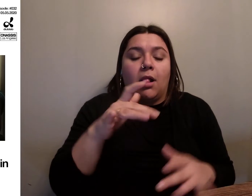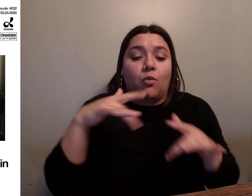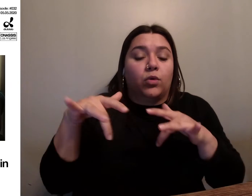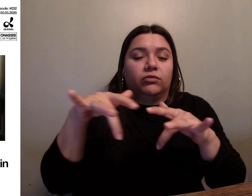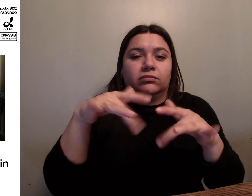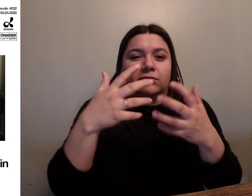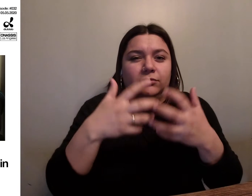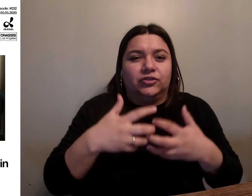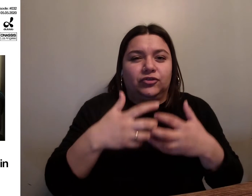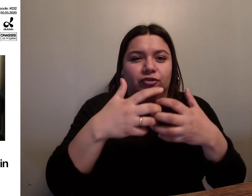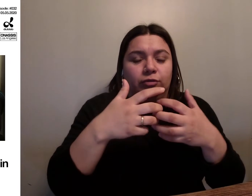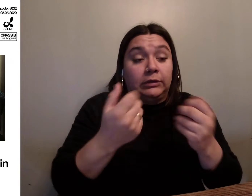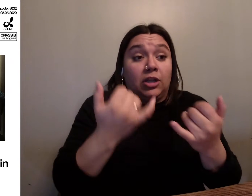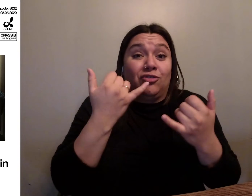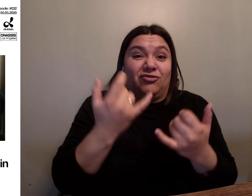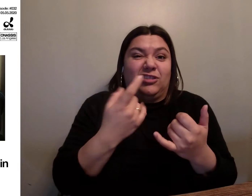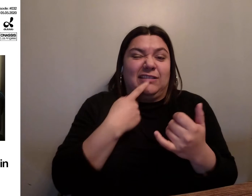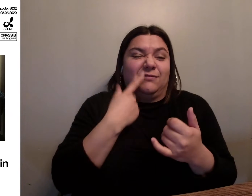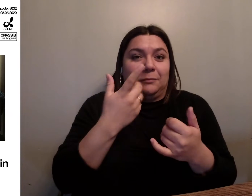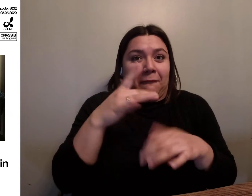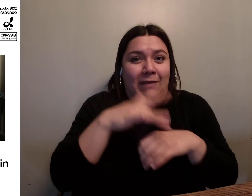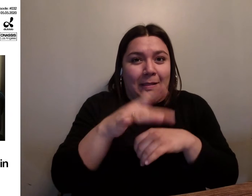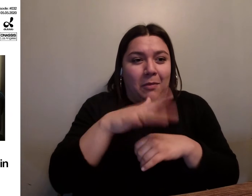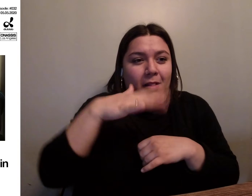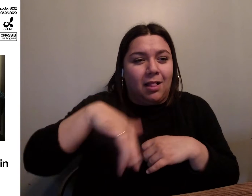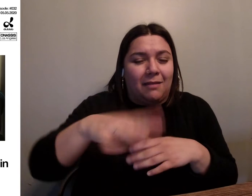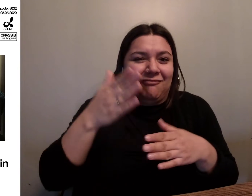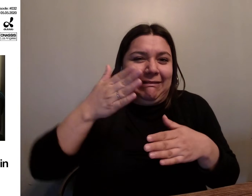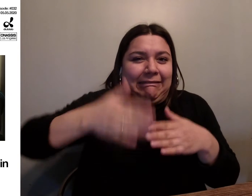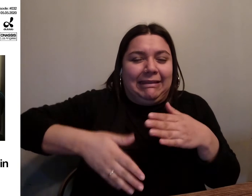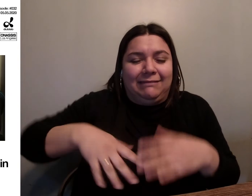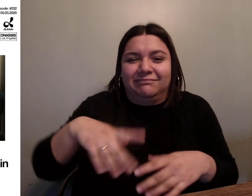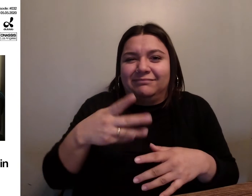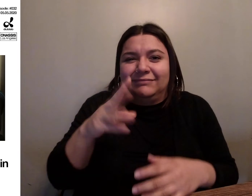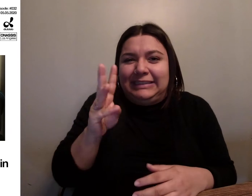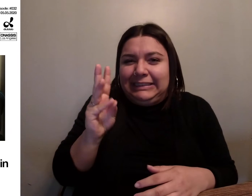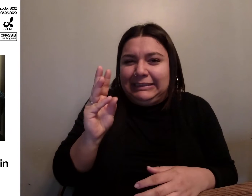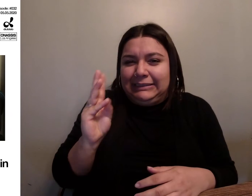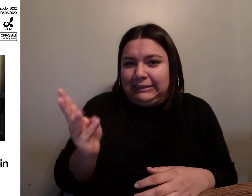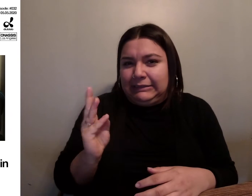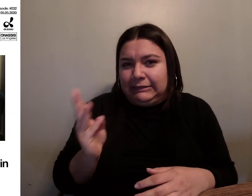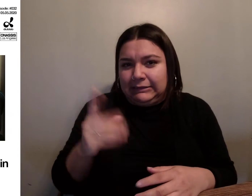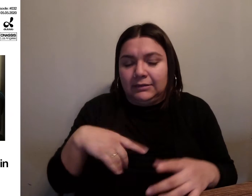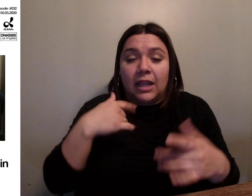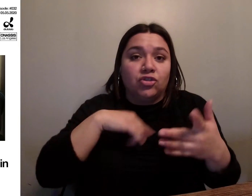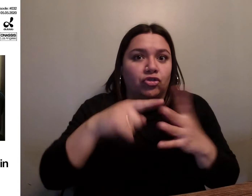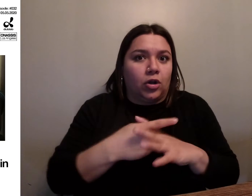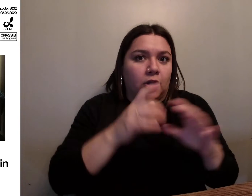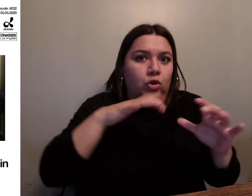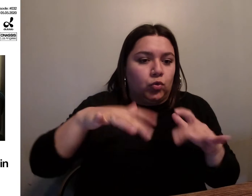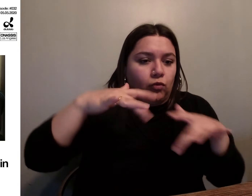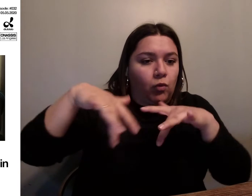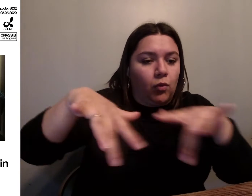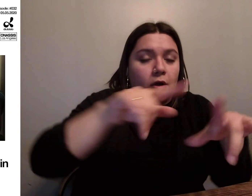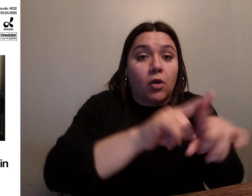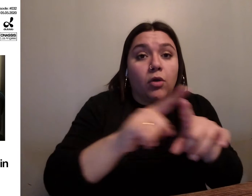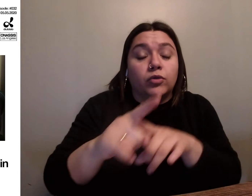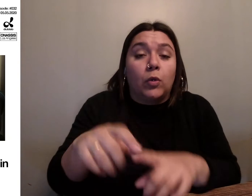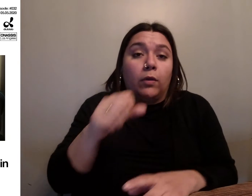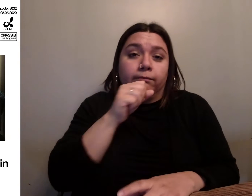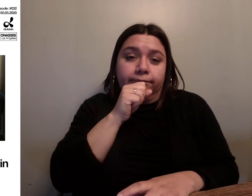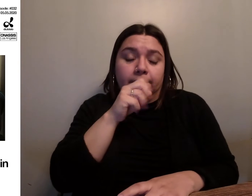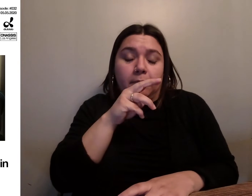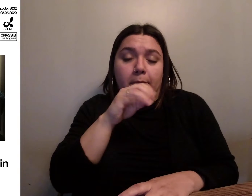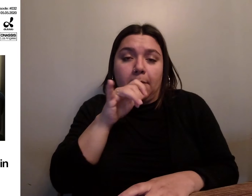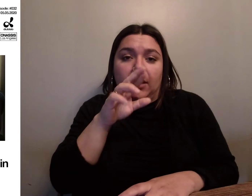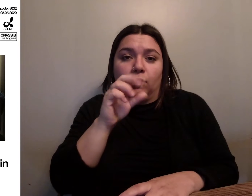this, as well as microphone systems that you could use outside. And so when I went out for the first